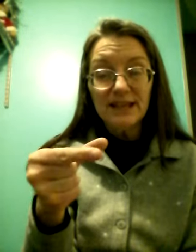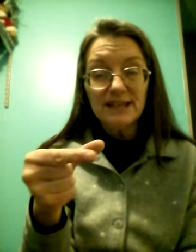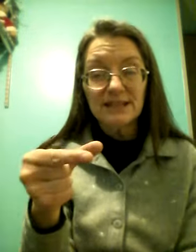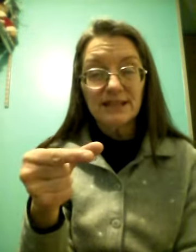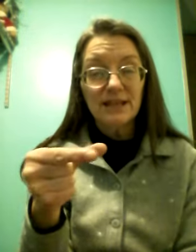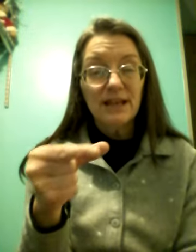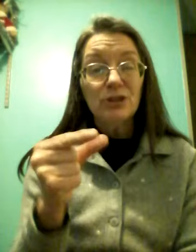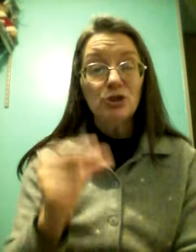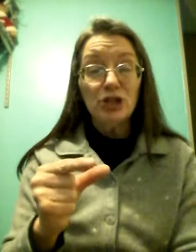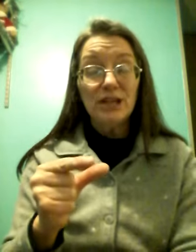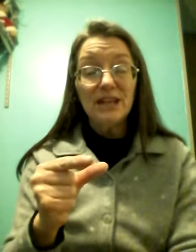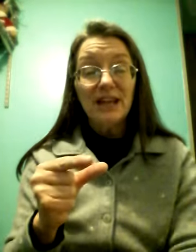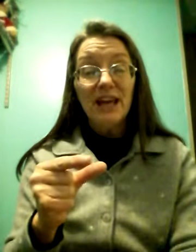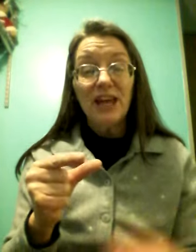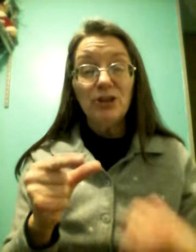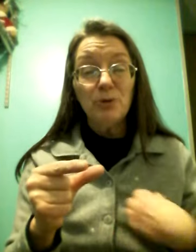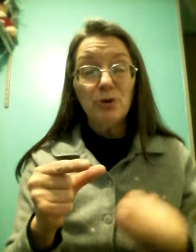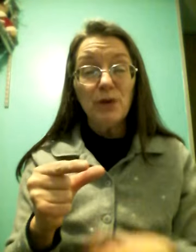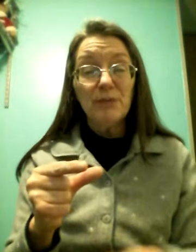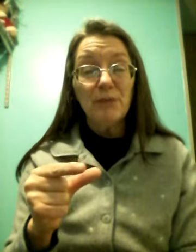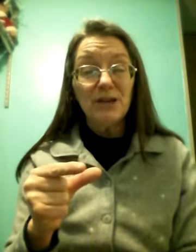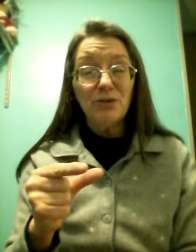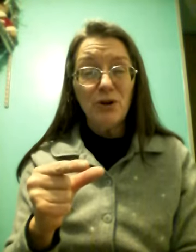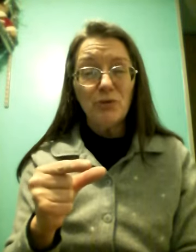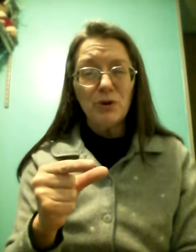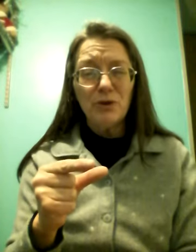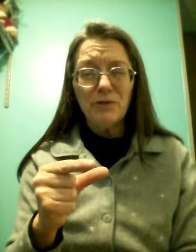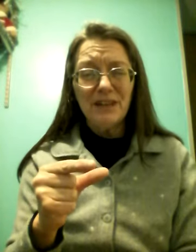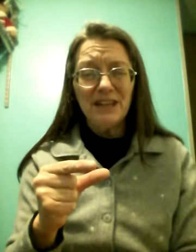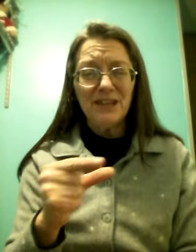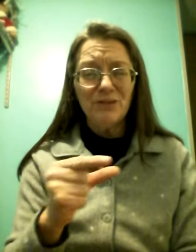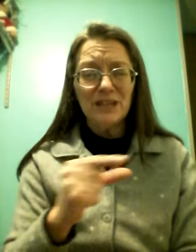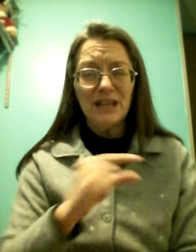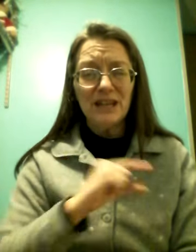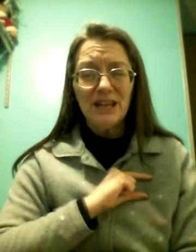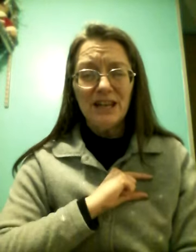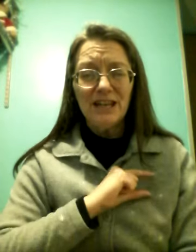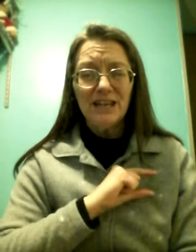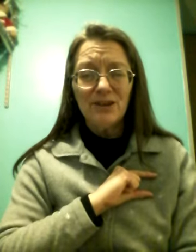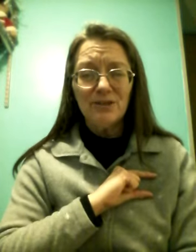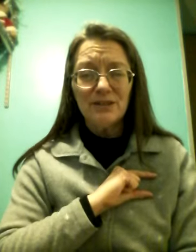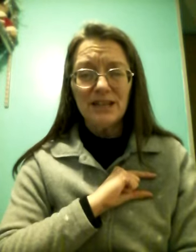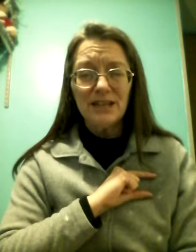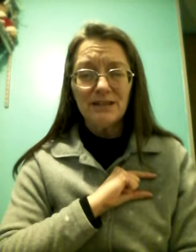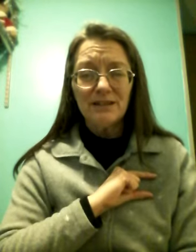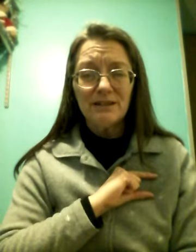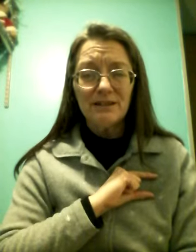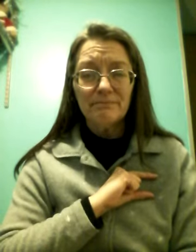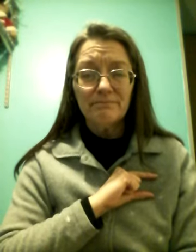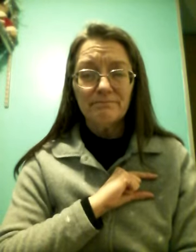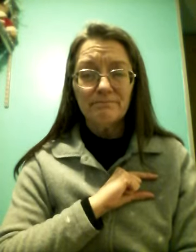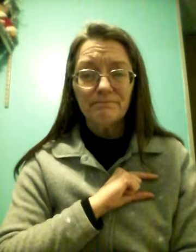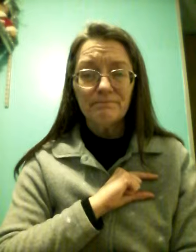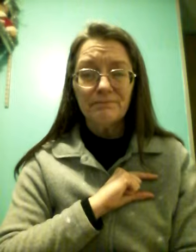this G, and you put it right by your heart where you're feeling guilty. Guilty. See